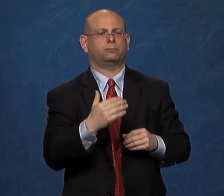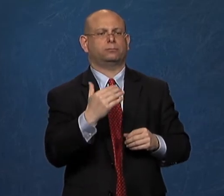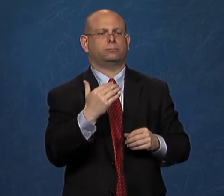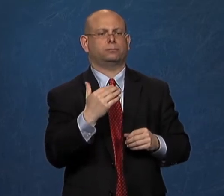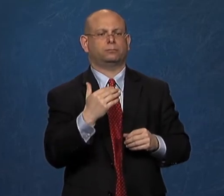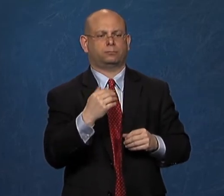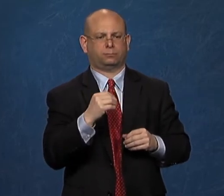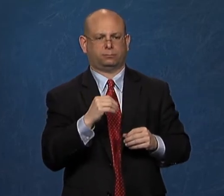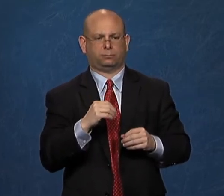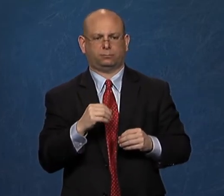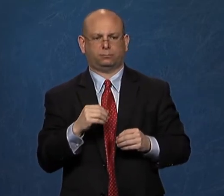slide.